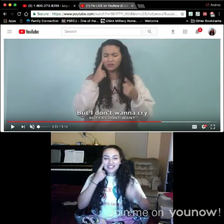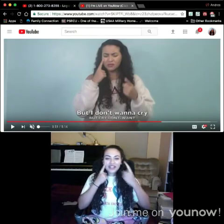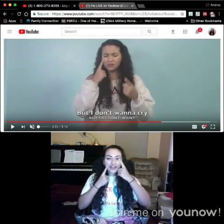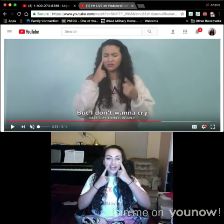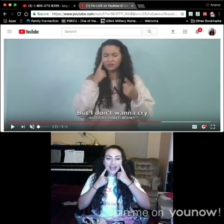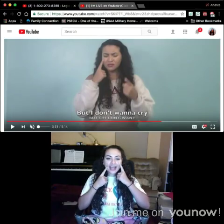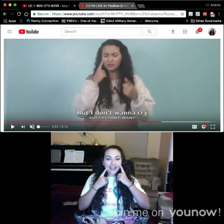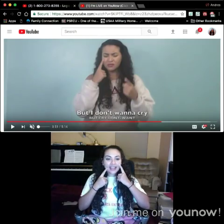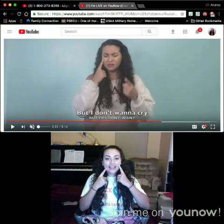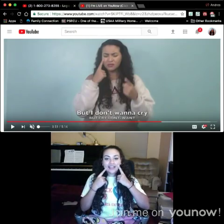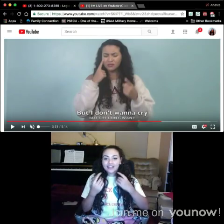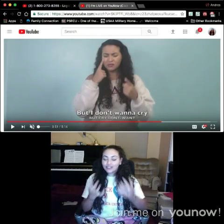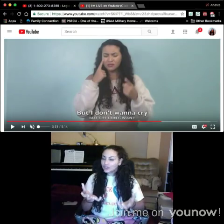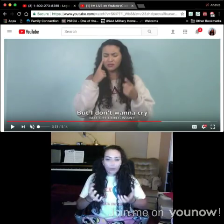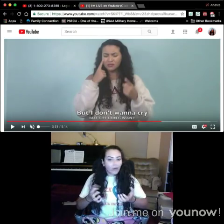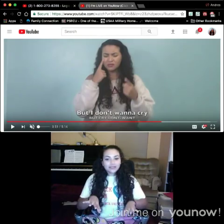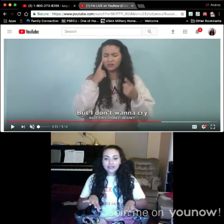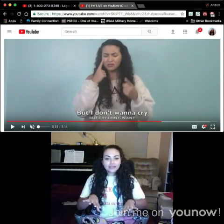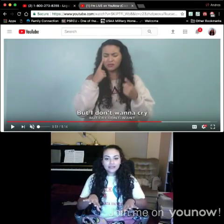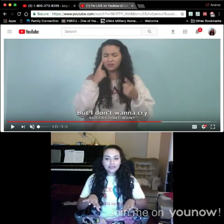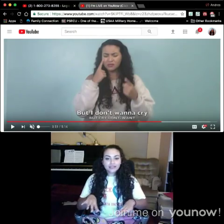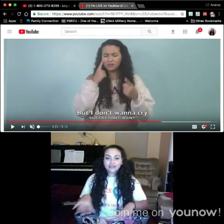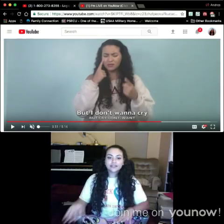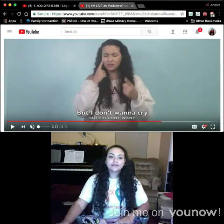But cry, don't want.